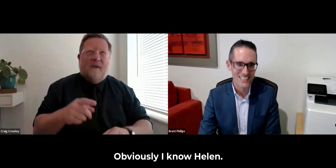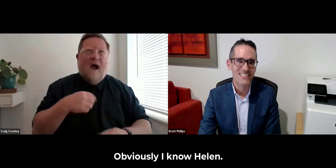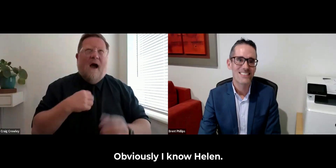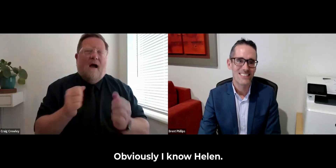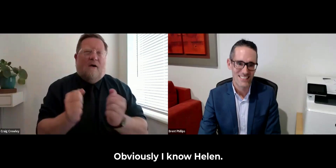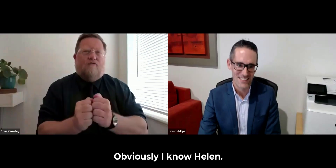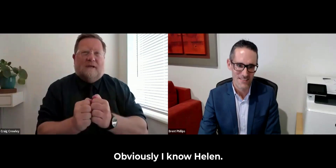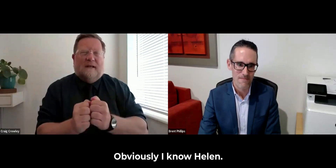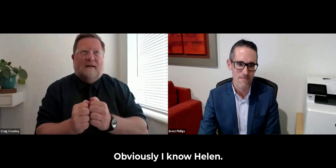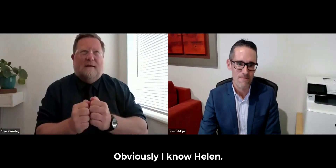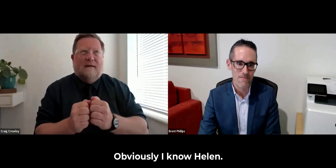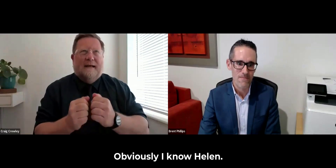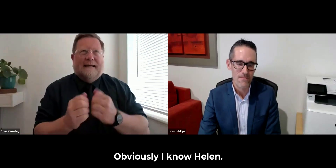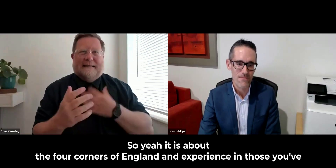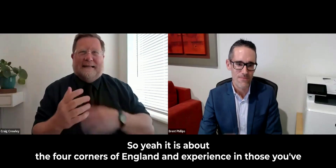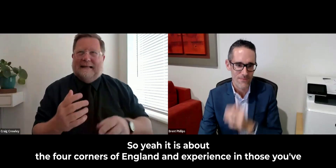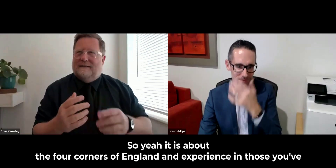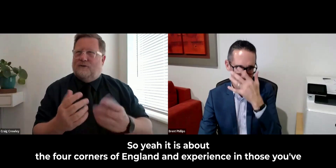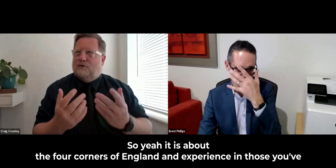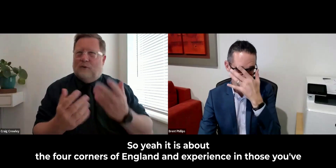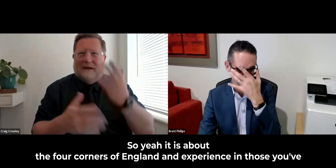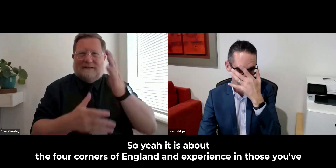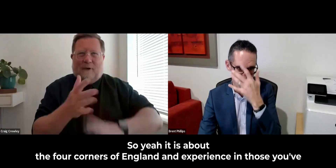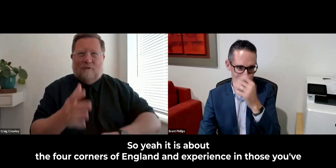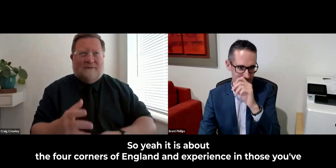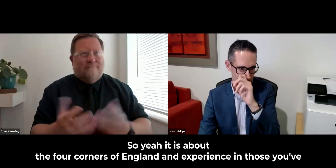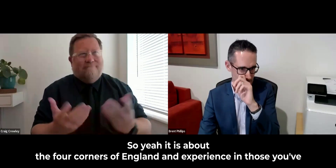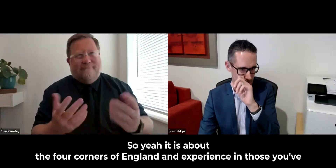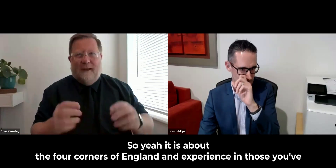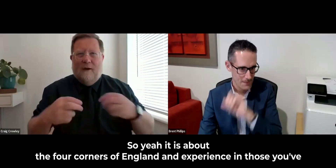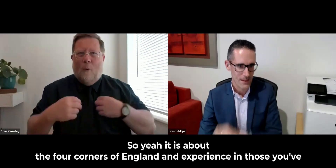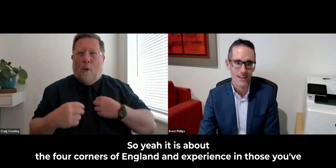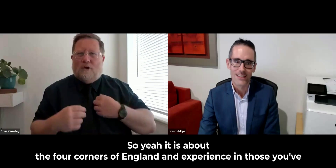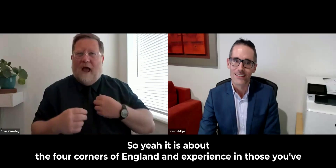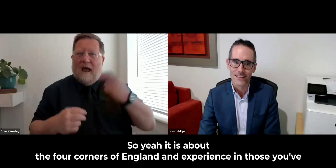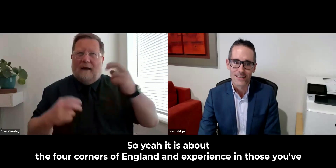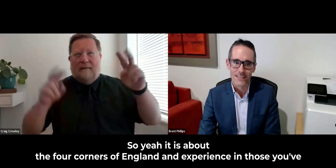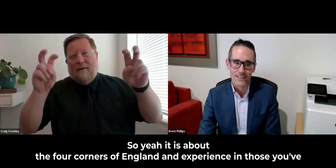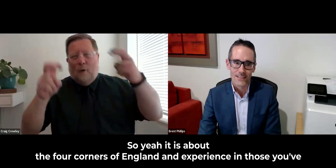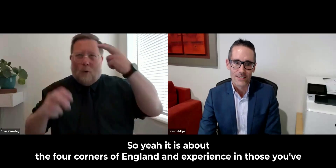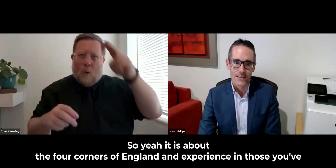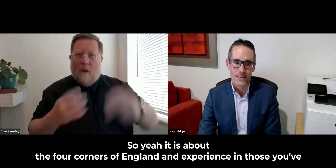Obviously, I know Helen. So yeah, it is about